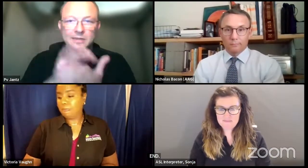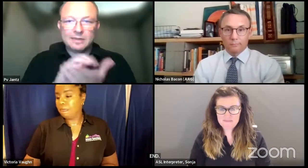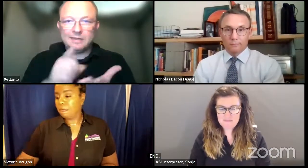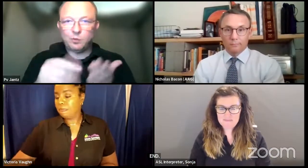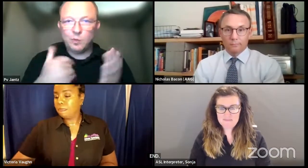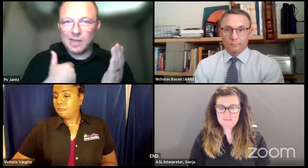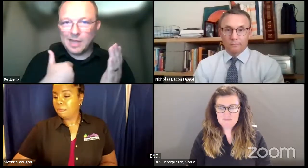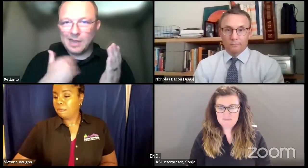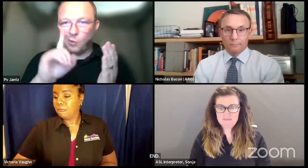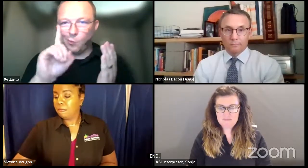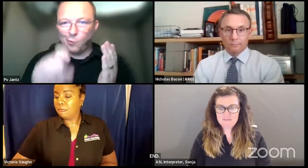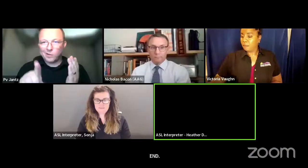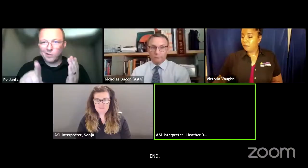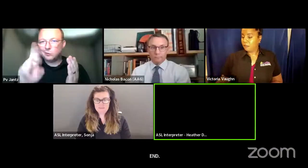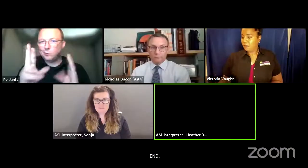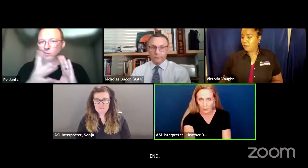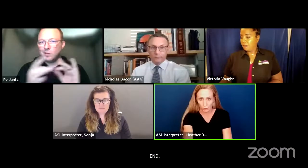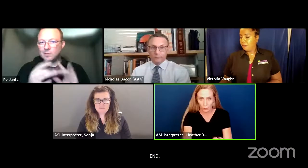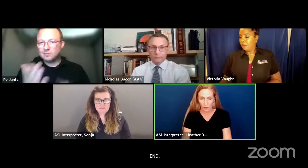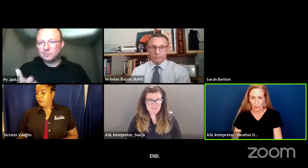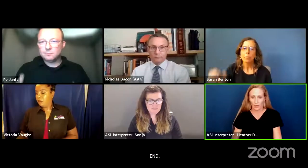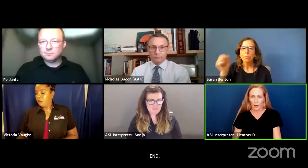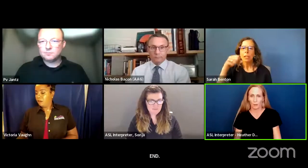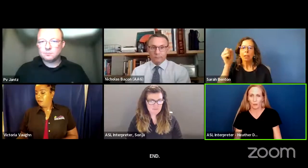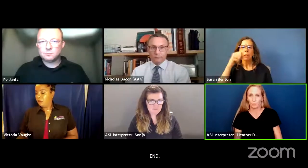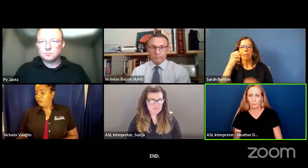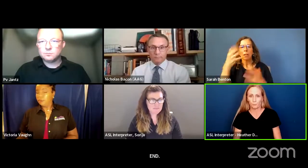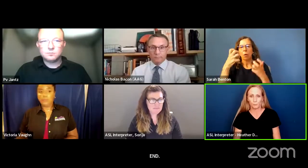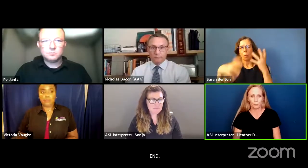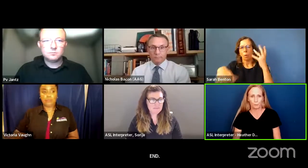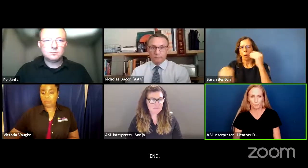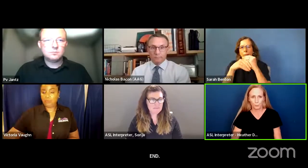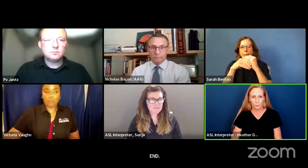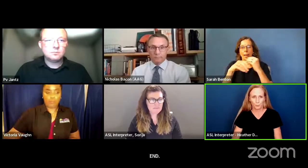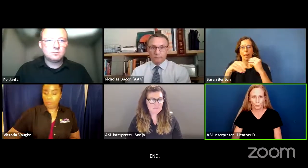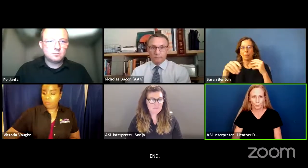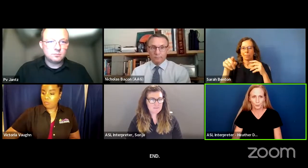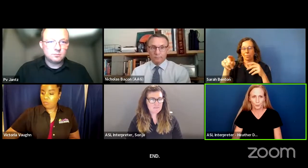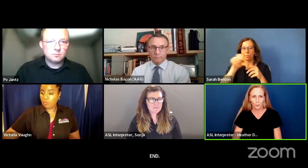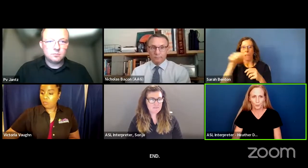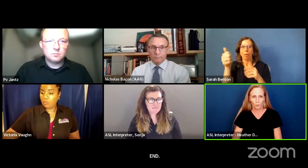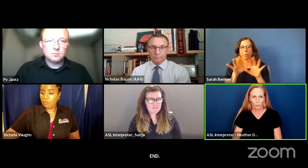Thank you. I believe Commissioner Benton wanted to add a comment.